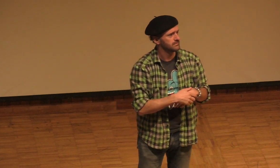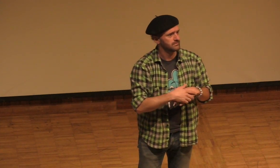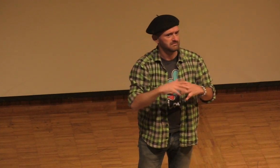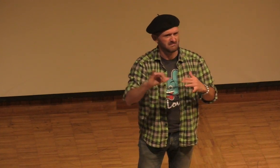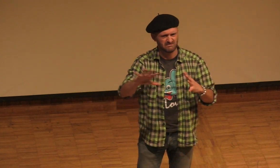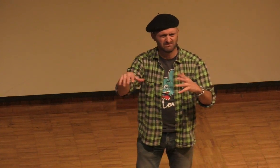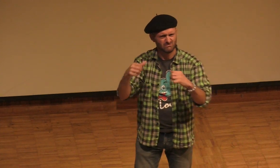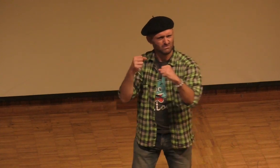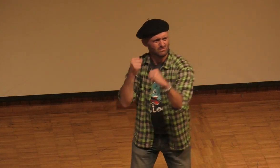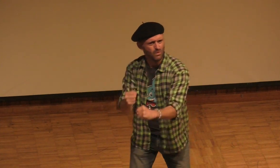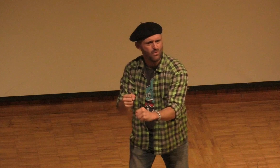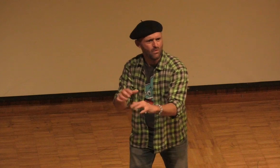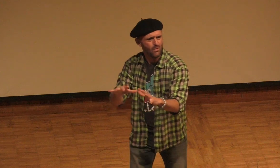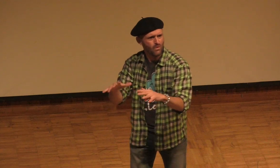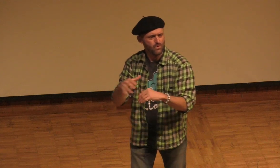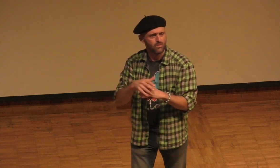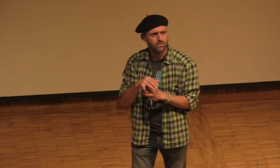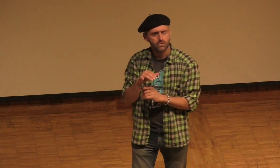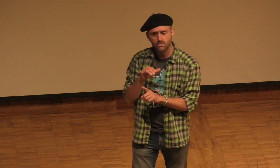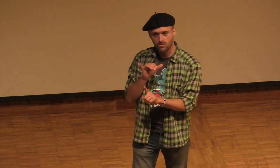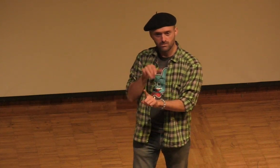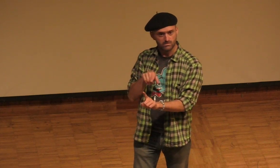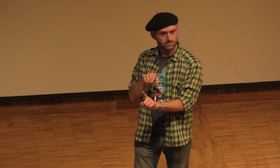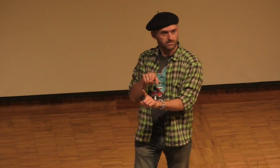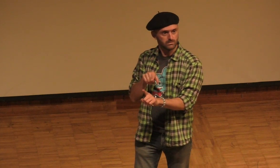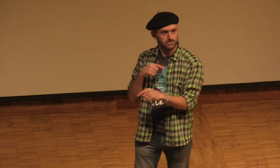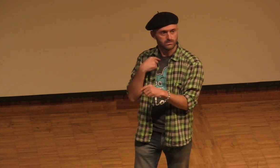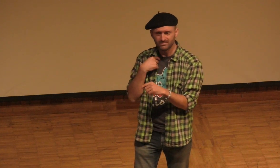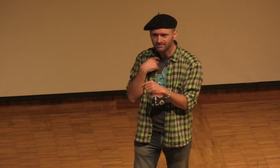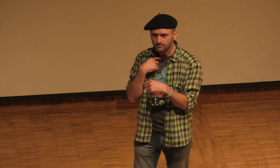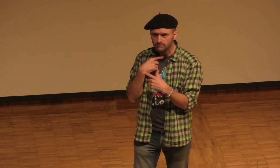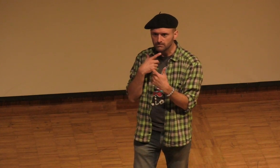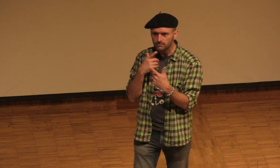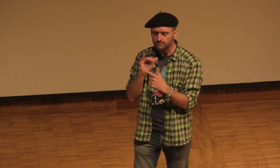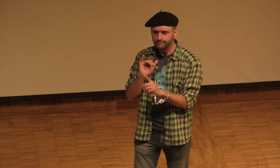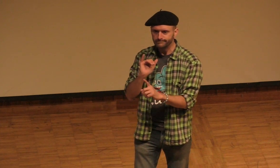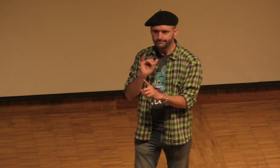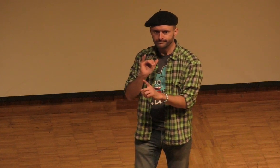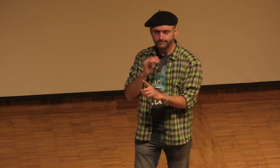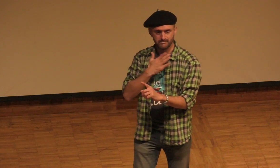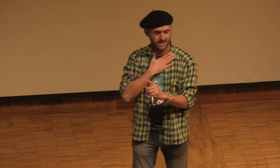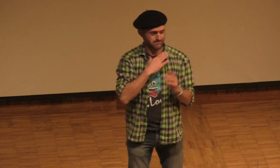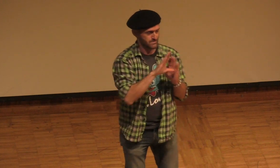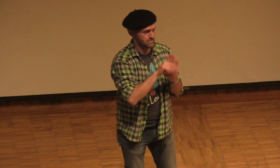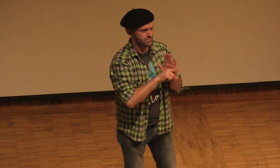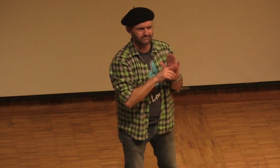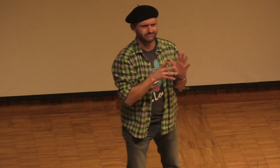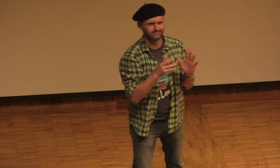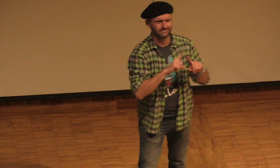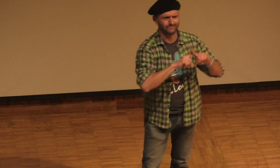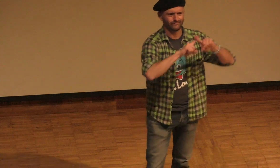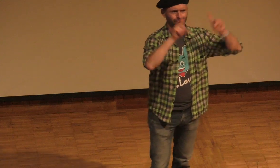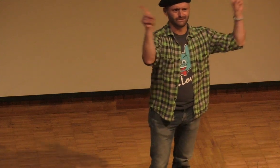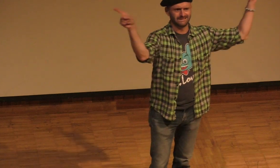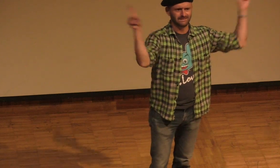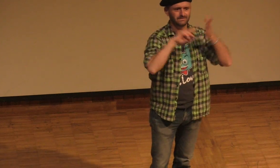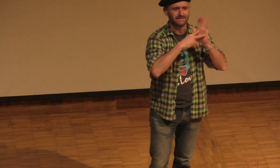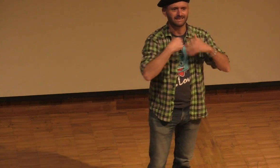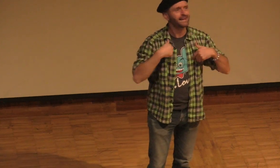uncles. Everybody were fluent signers. And that was the group that I felt, with my background,